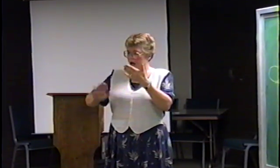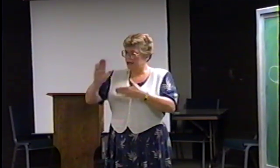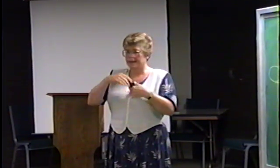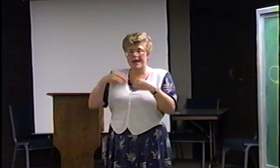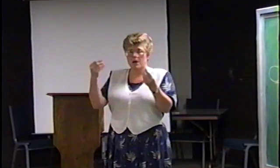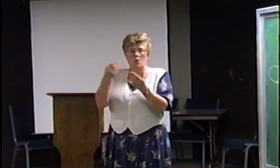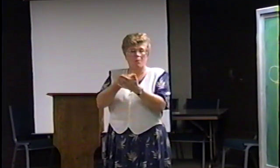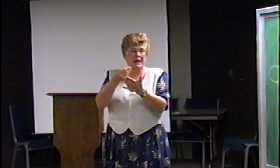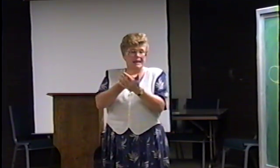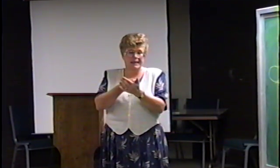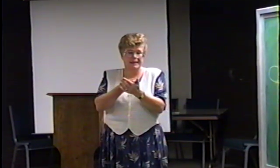college. I have no money.